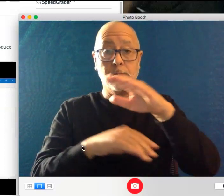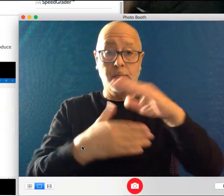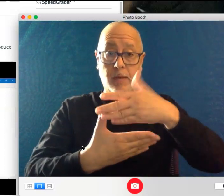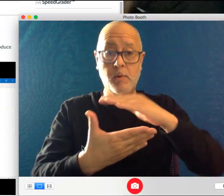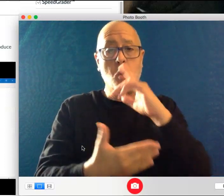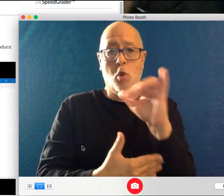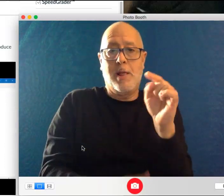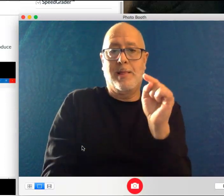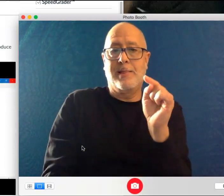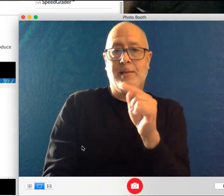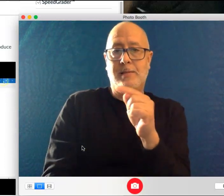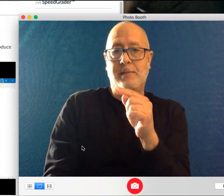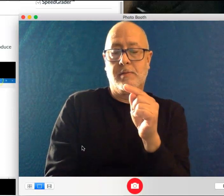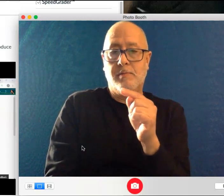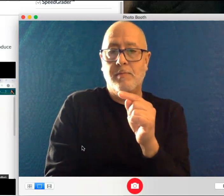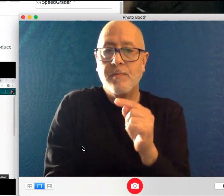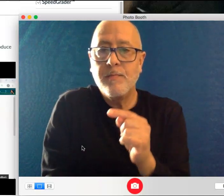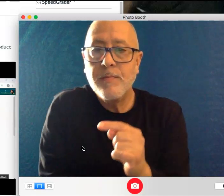this.